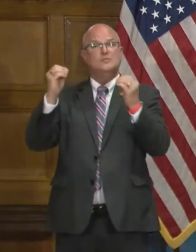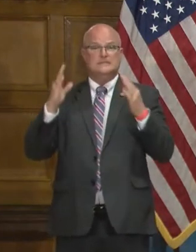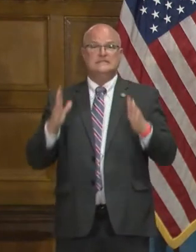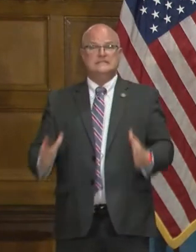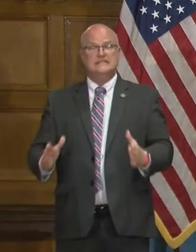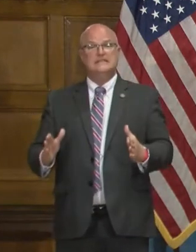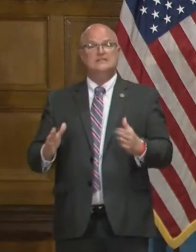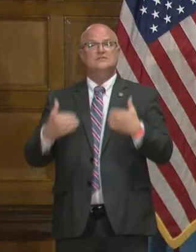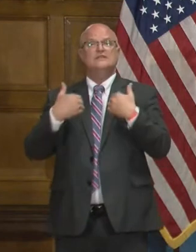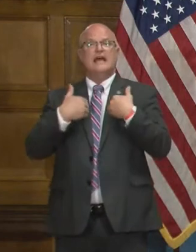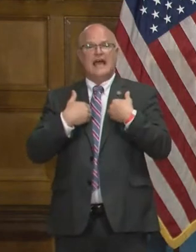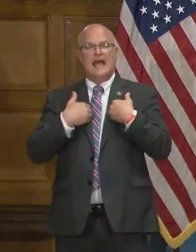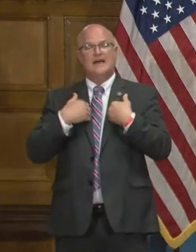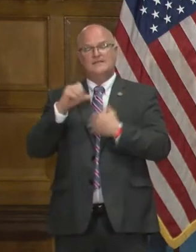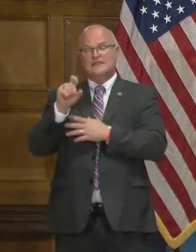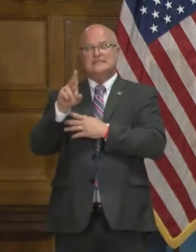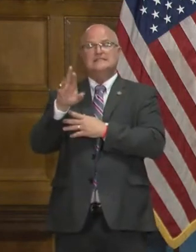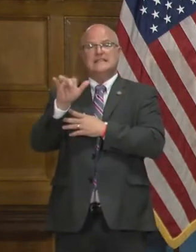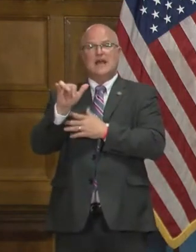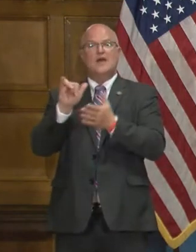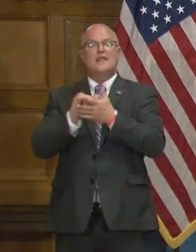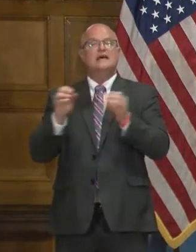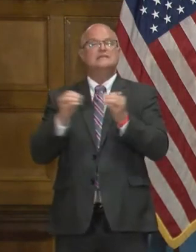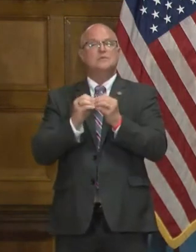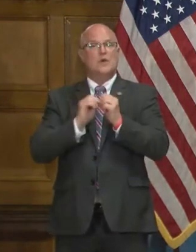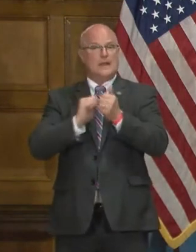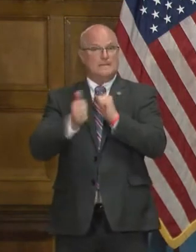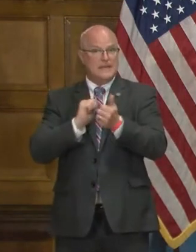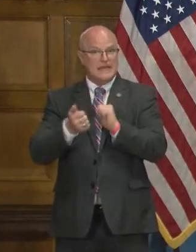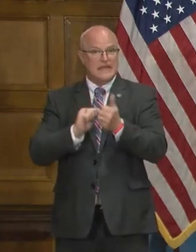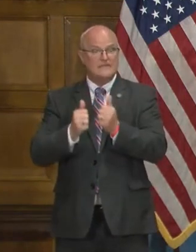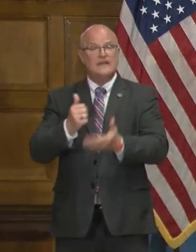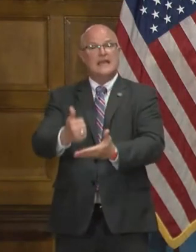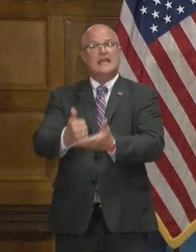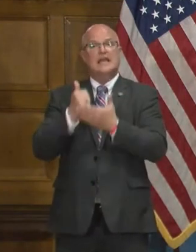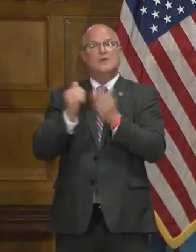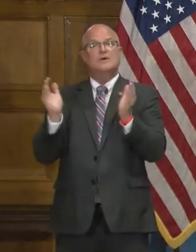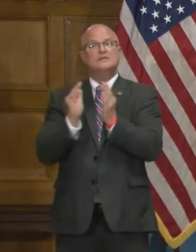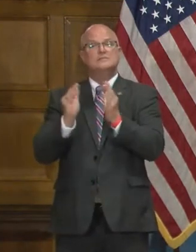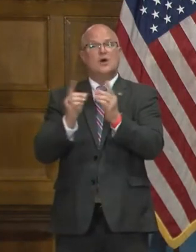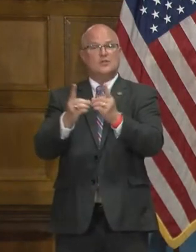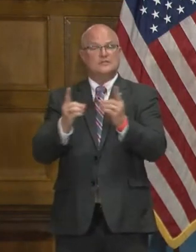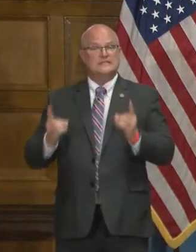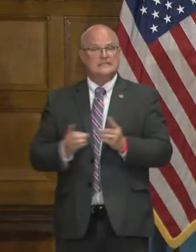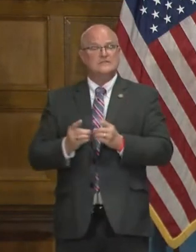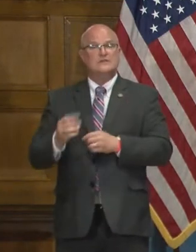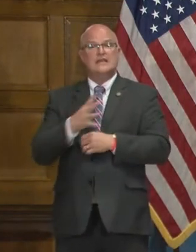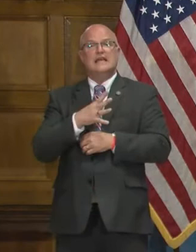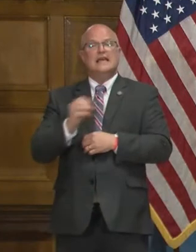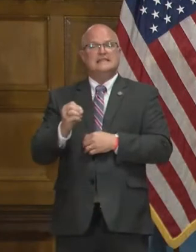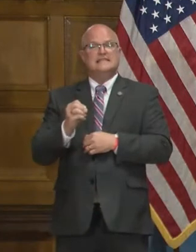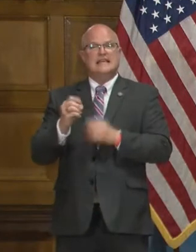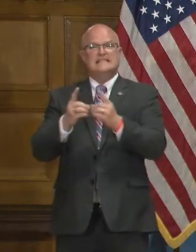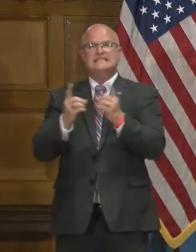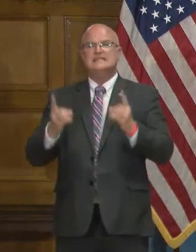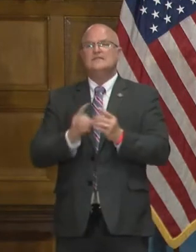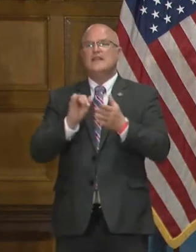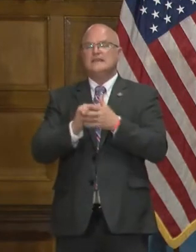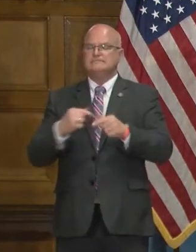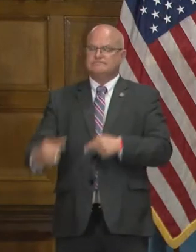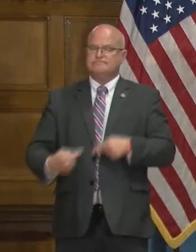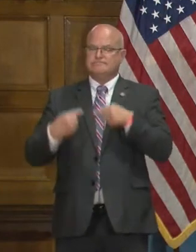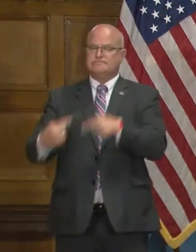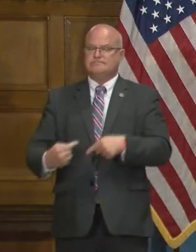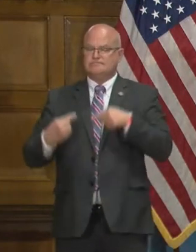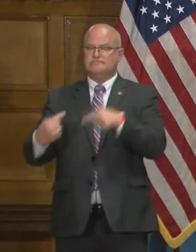teachers have a salary that is more competitive and help our smaller districts and in districts that have struggled